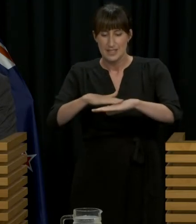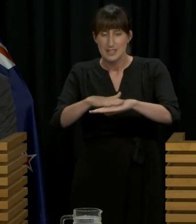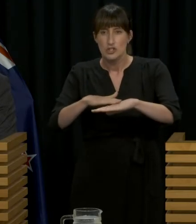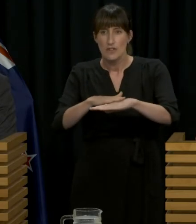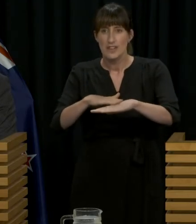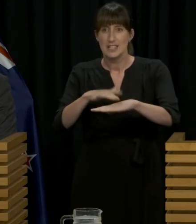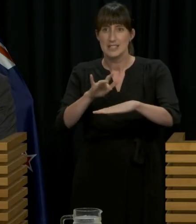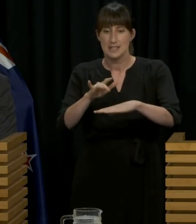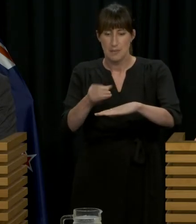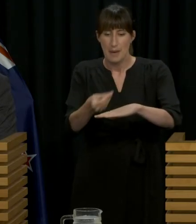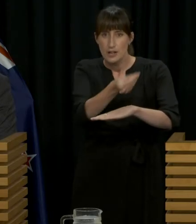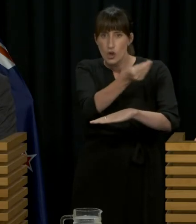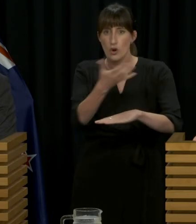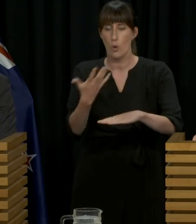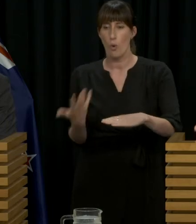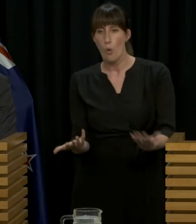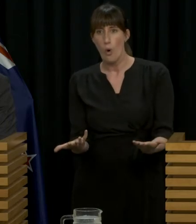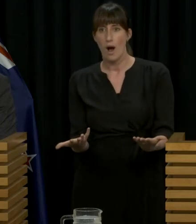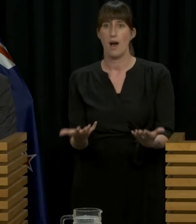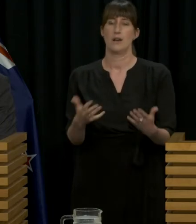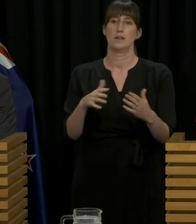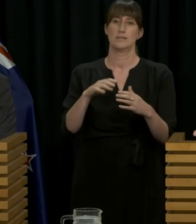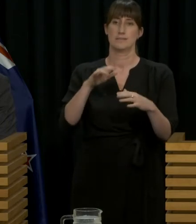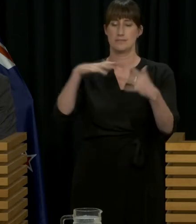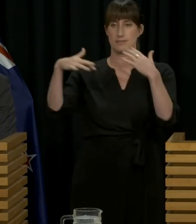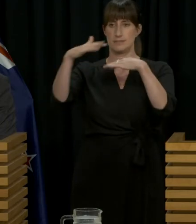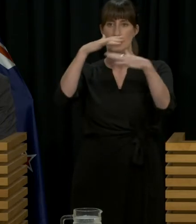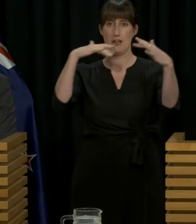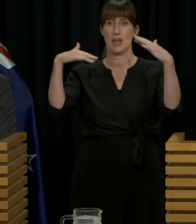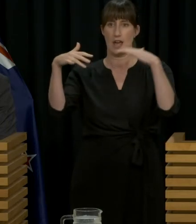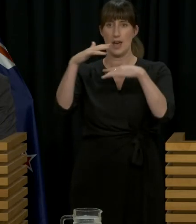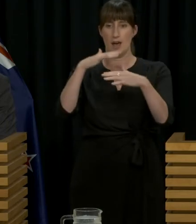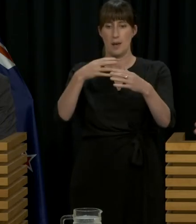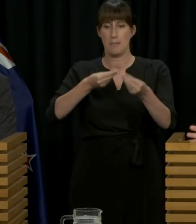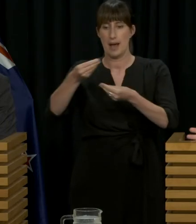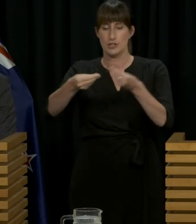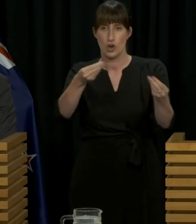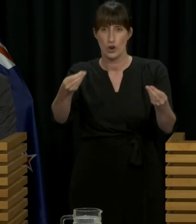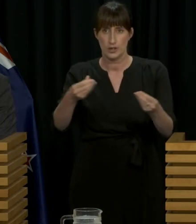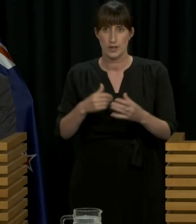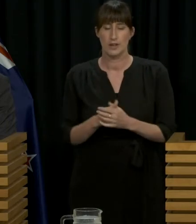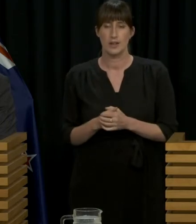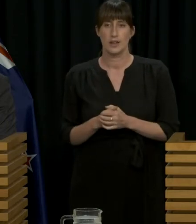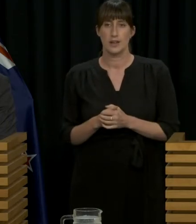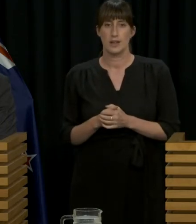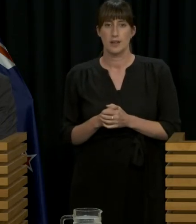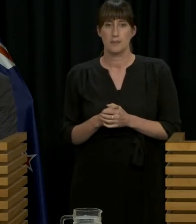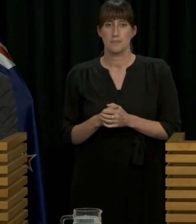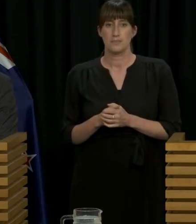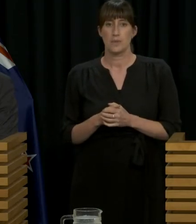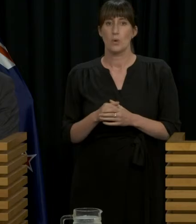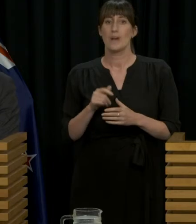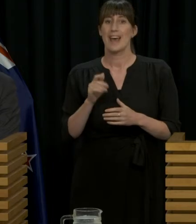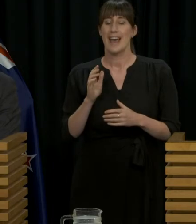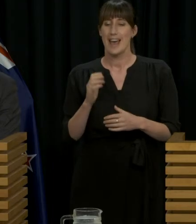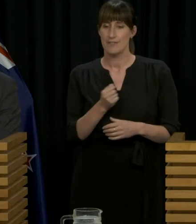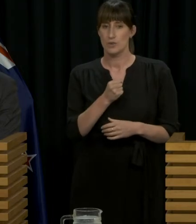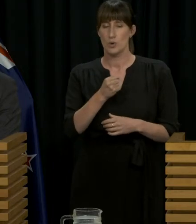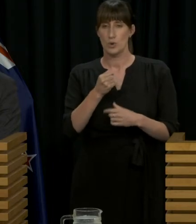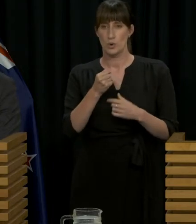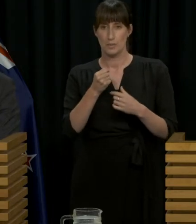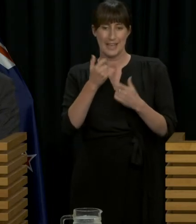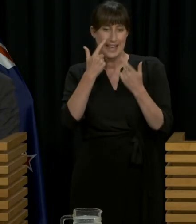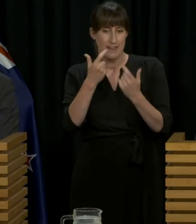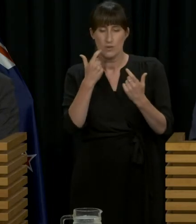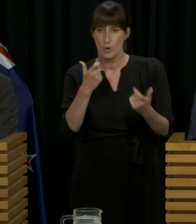the important thing at looking at all of these options and not shutting our minds to anything is that we take all the potential